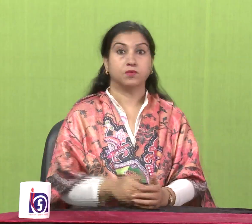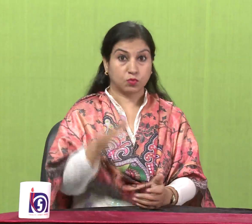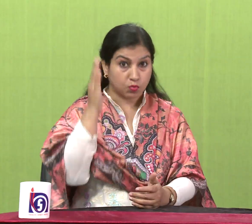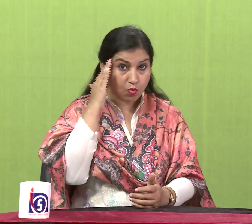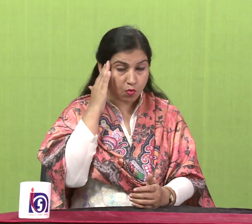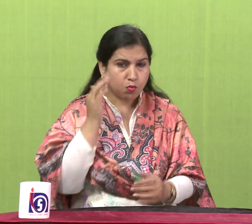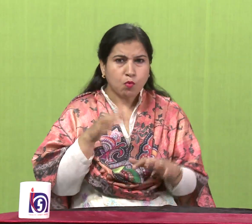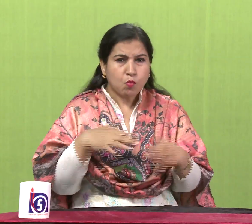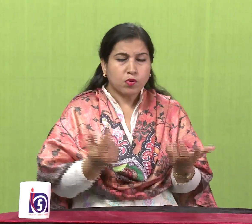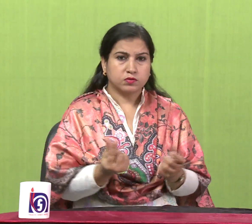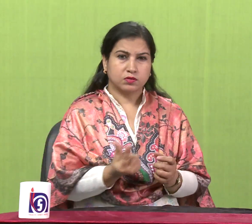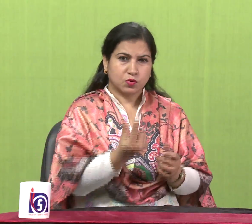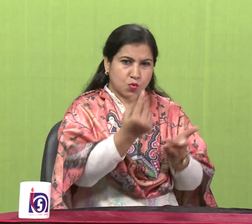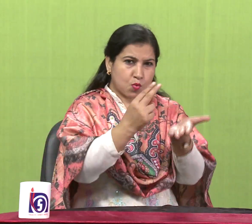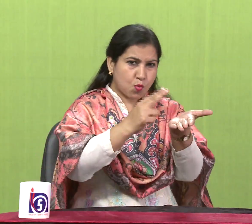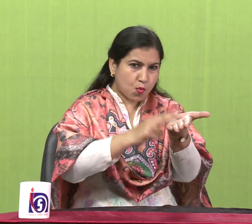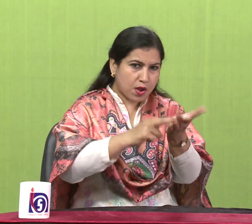Do you know what is UNDP?